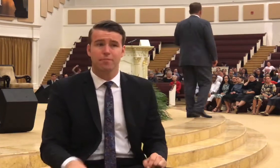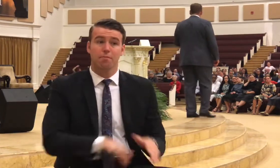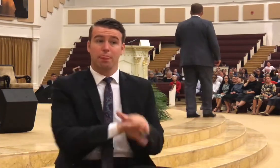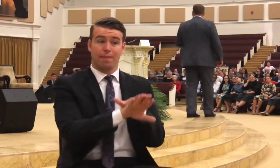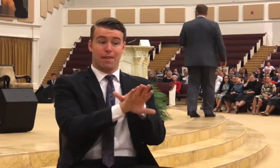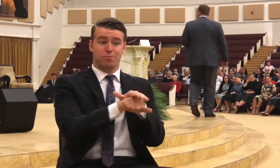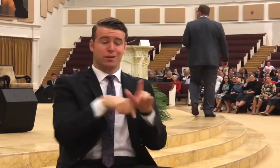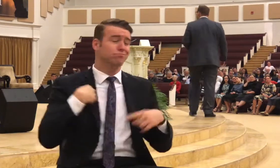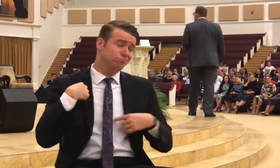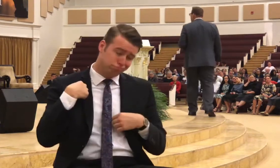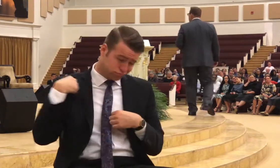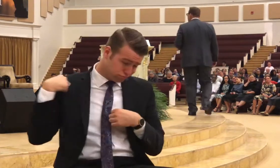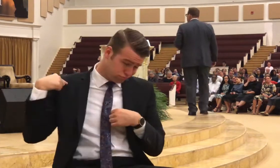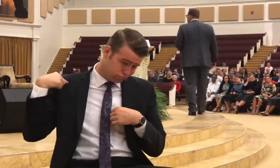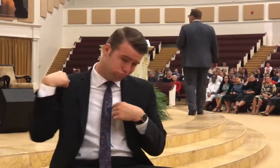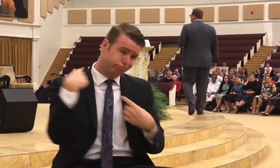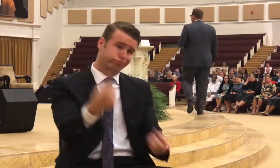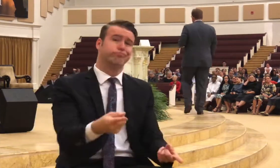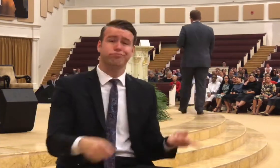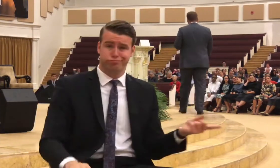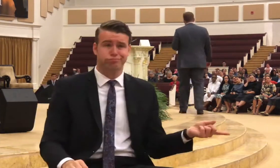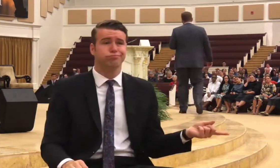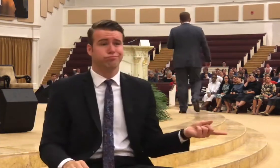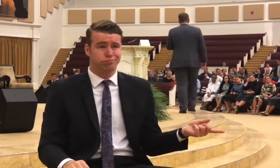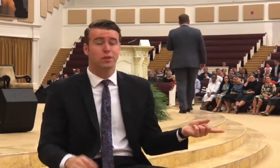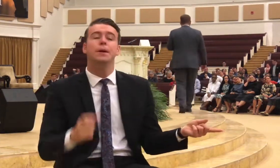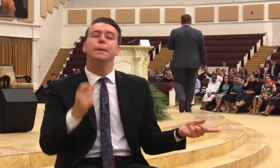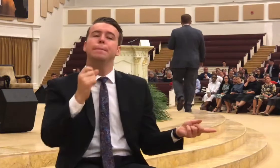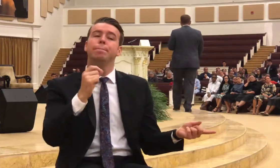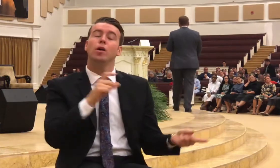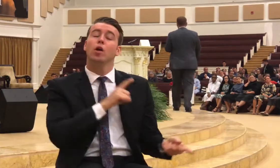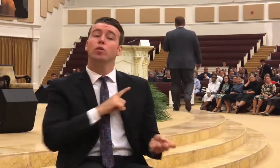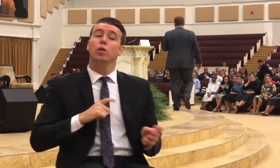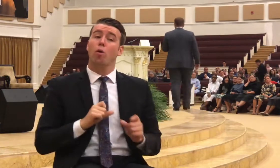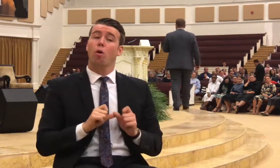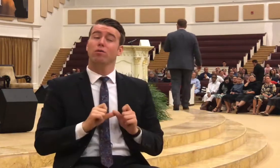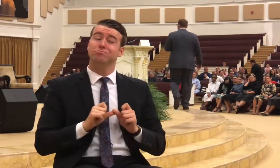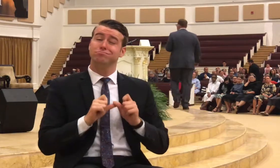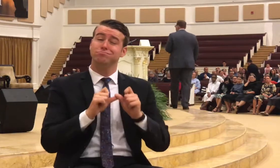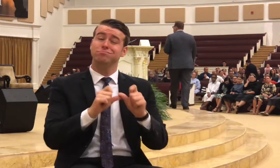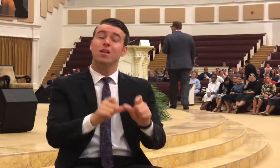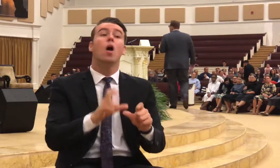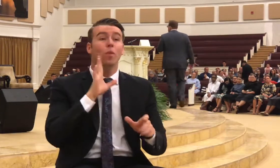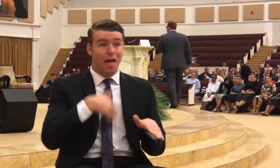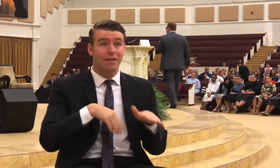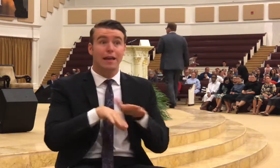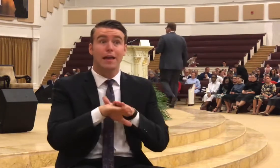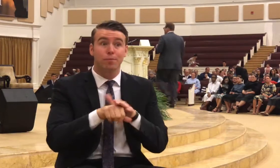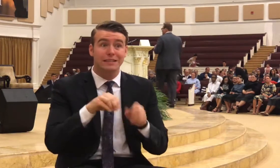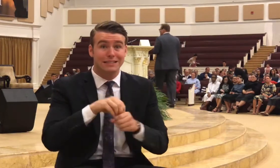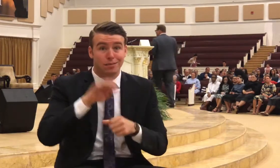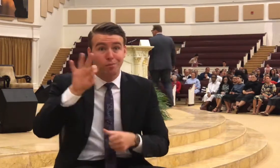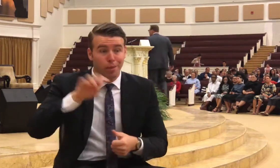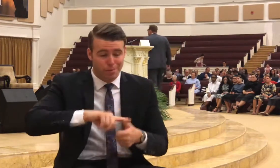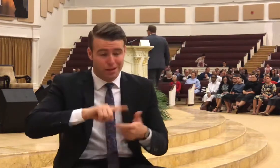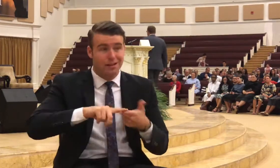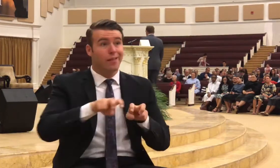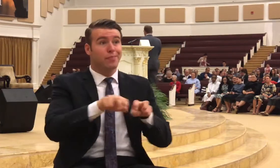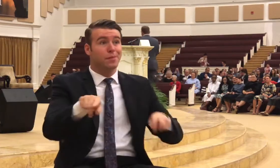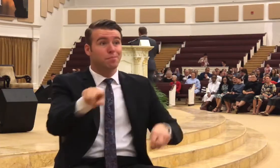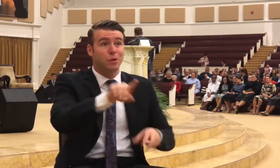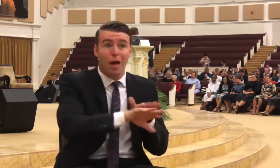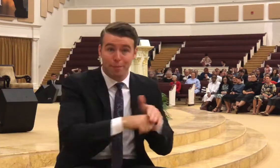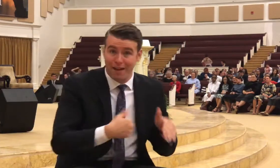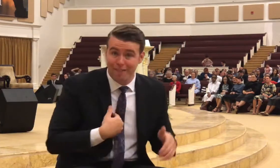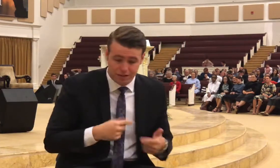Hypocrites have been around a long time. And as long as the Lord tarries, there's going to be hypocrites in the pulpit. There's going to be hypocrites in the pew. There's